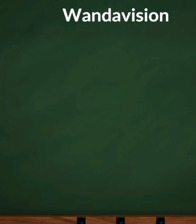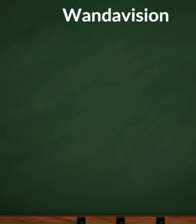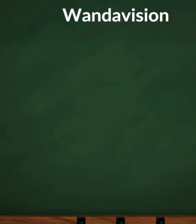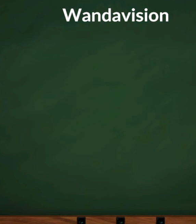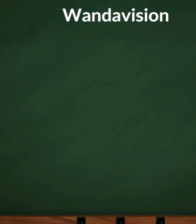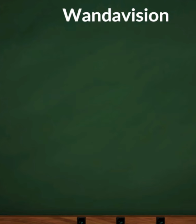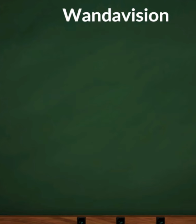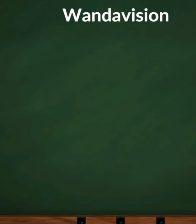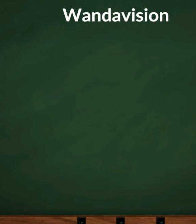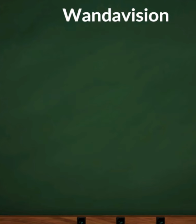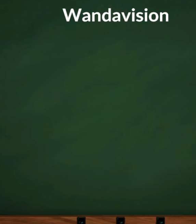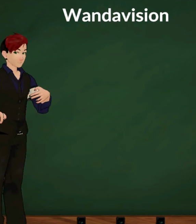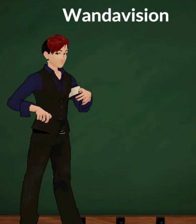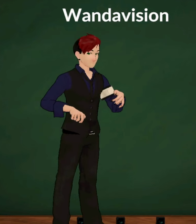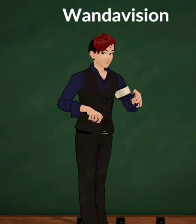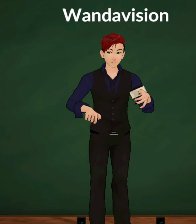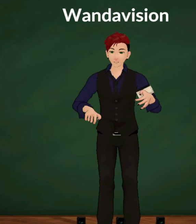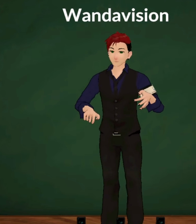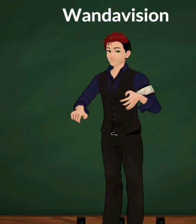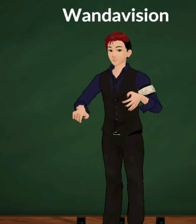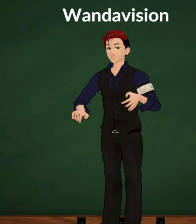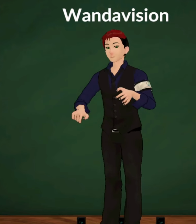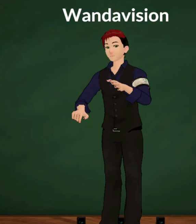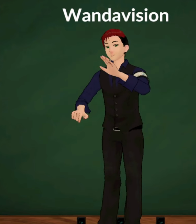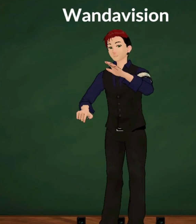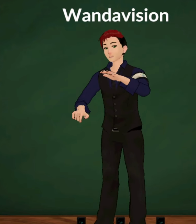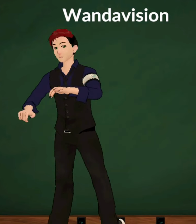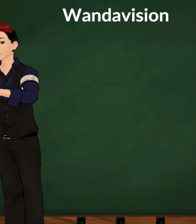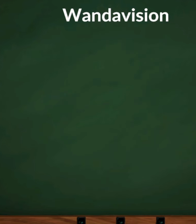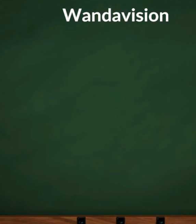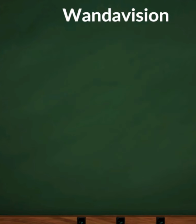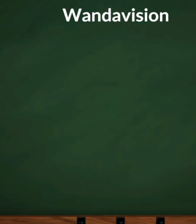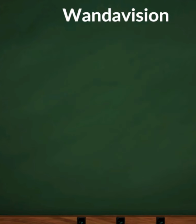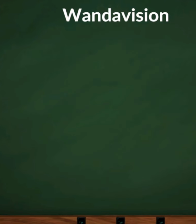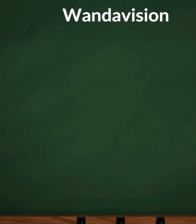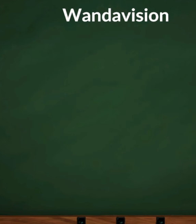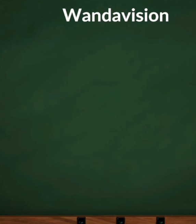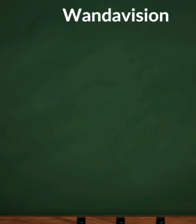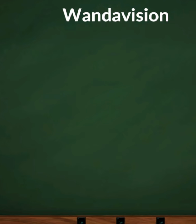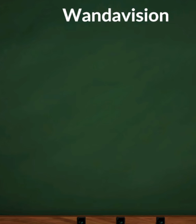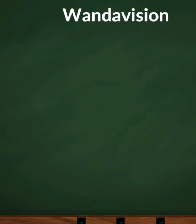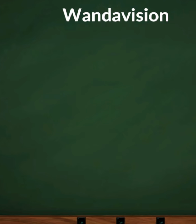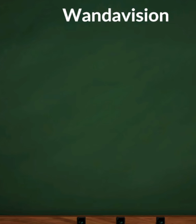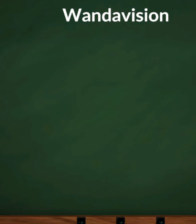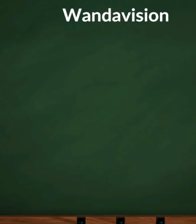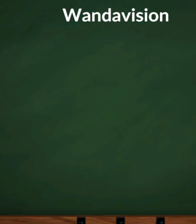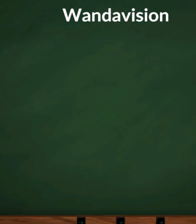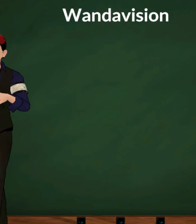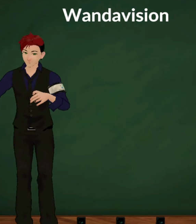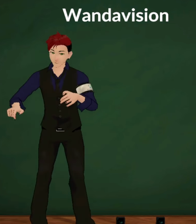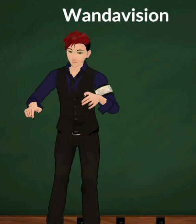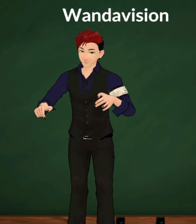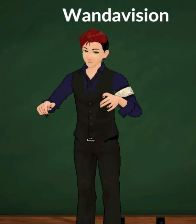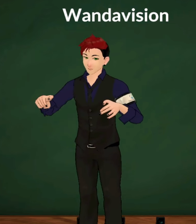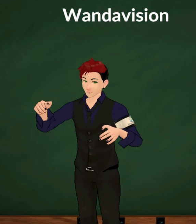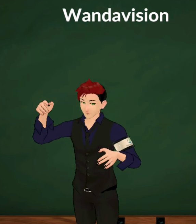right, yeah. Listen. I don't know MCU. I only know superheroes.